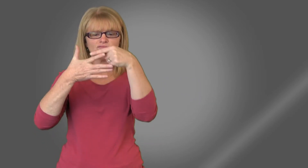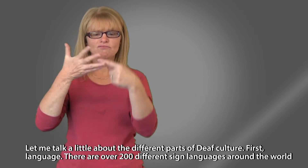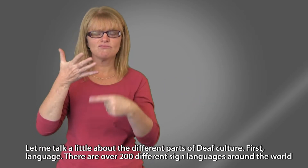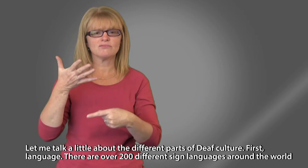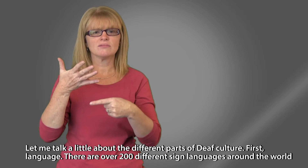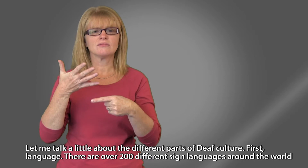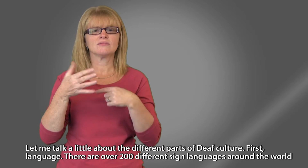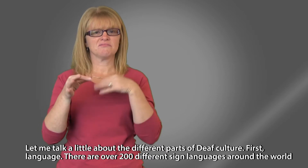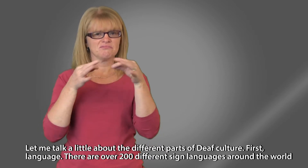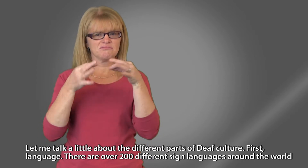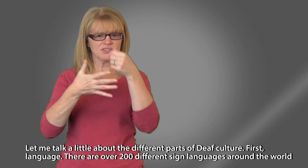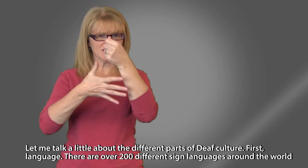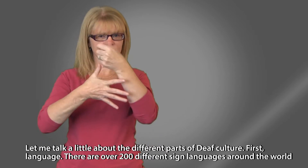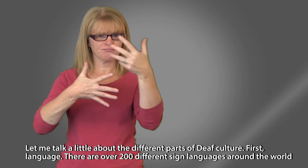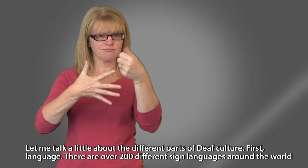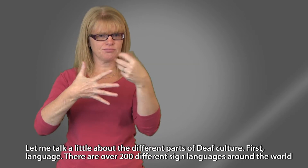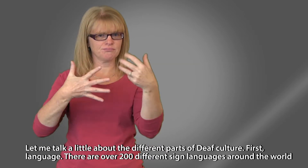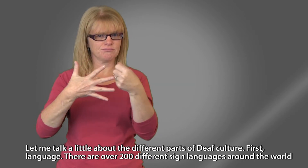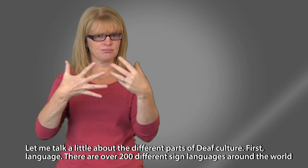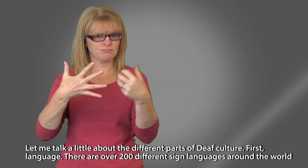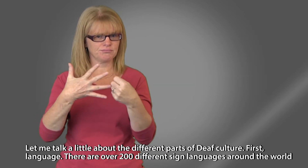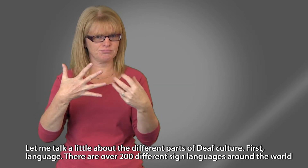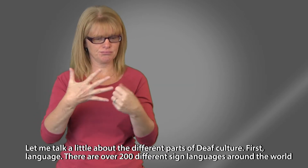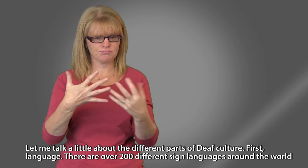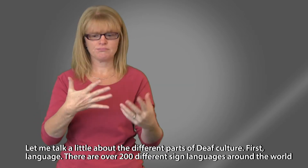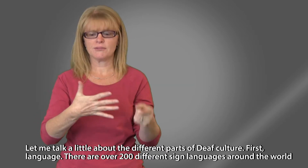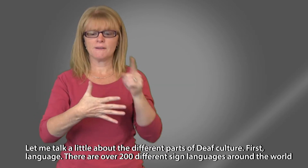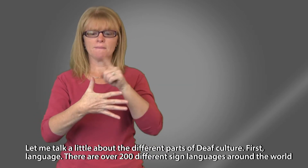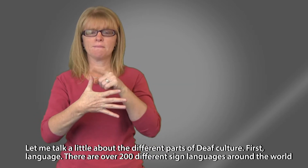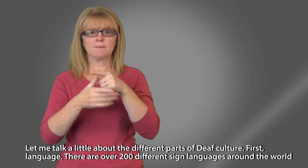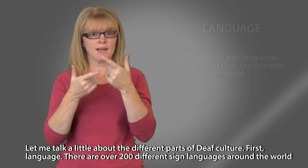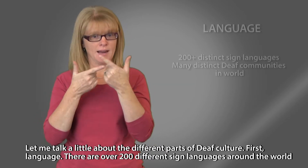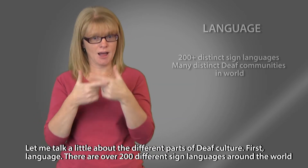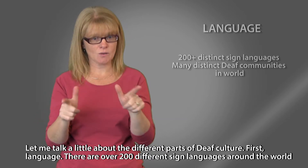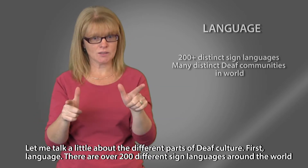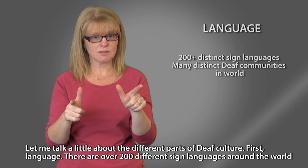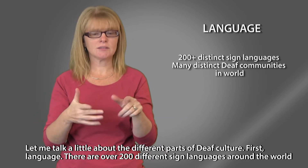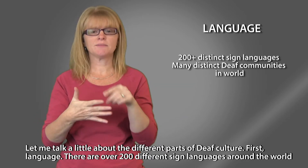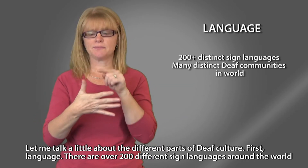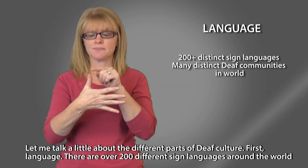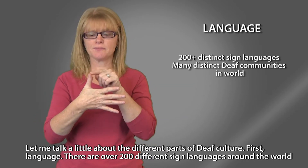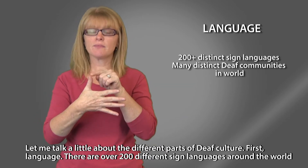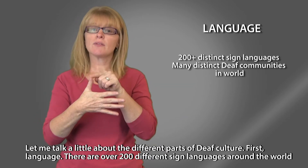Let me talk a little about the different parts of Deaf culture. First, language.